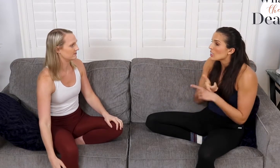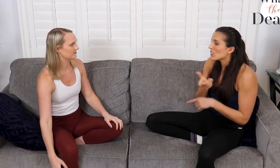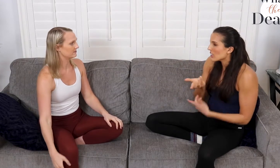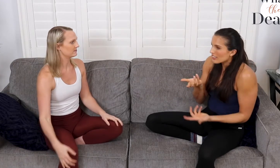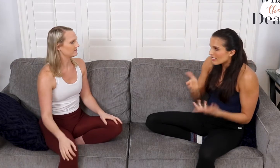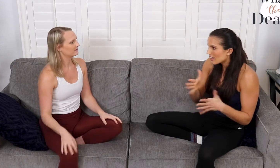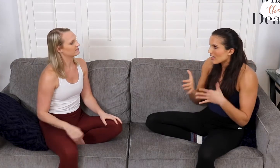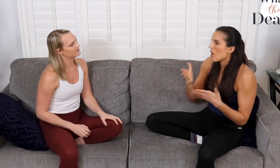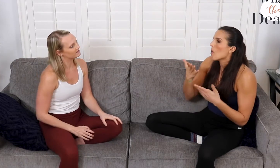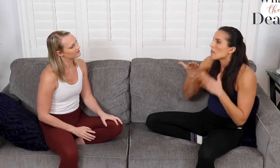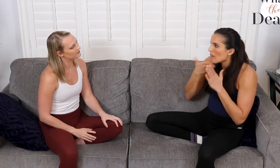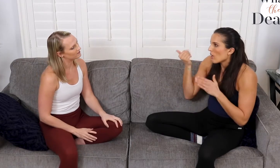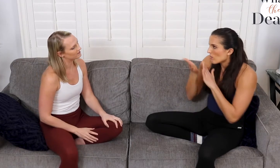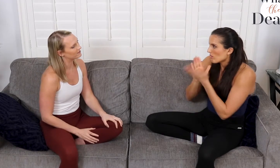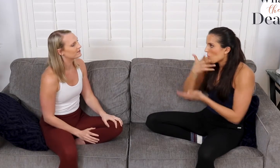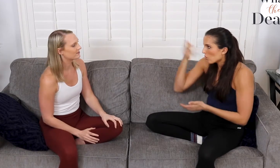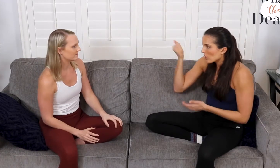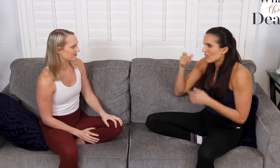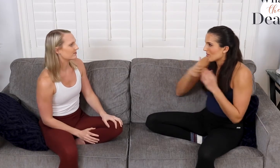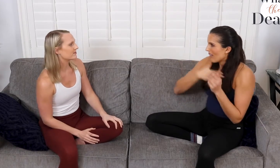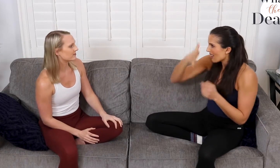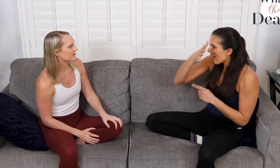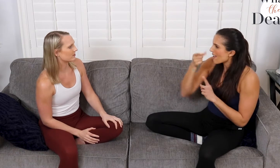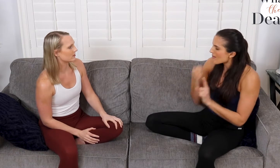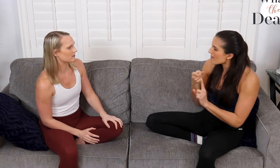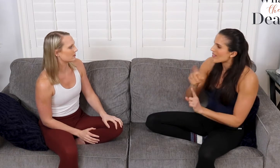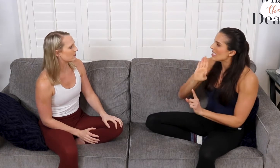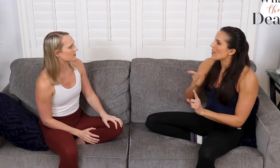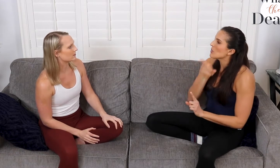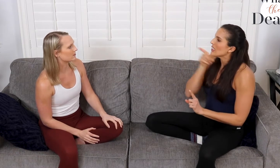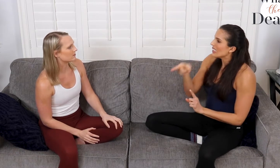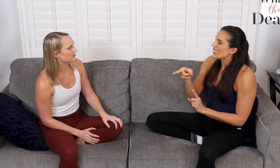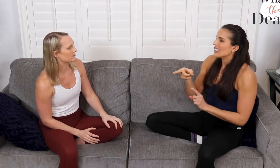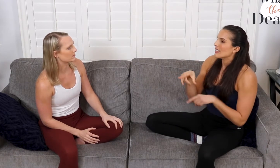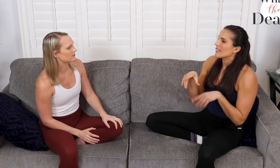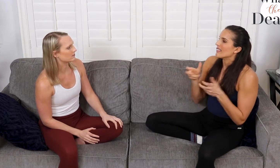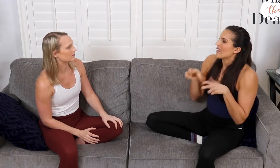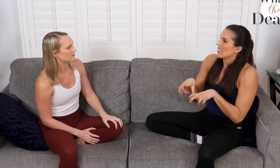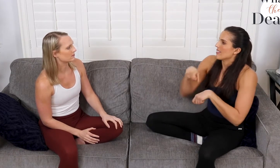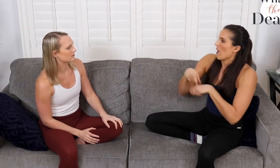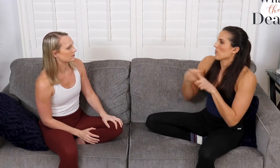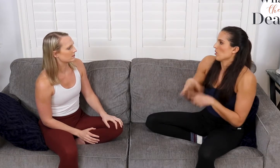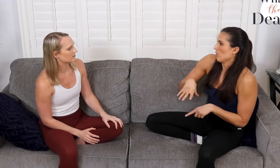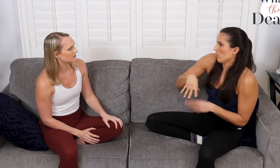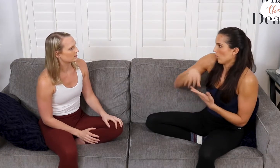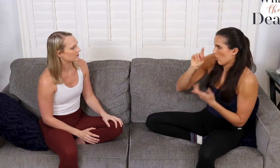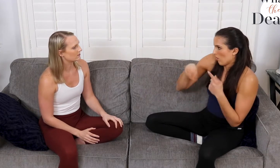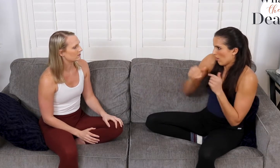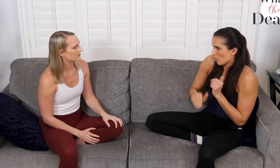don't even know how to sign. They tell me every time we get together, oh, I will, or oh, I wish I had time. or I want